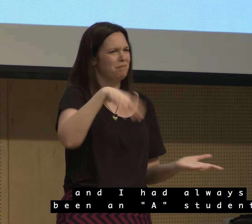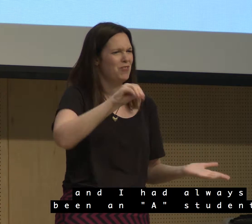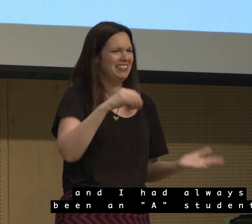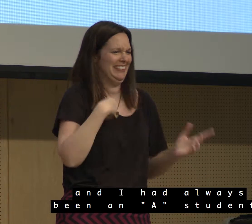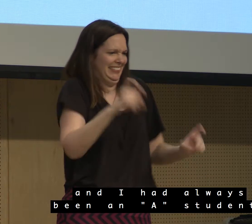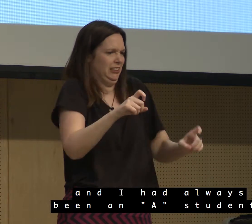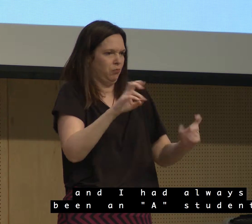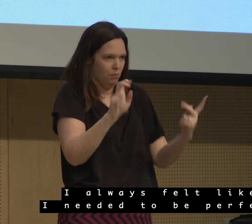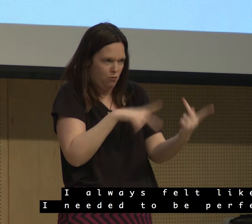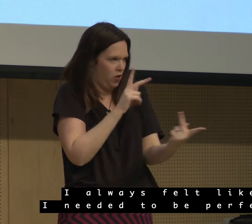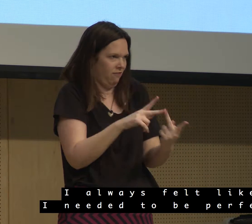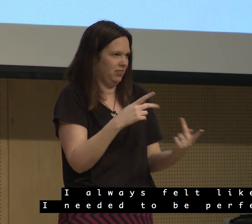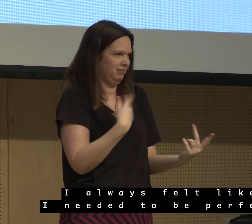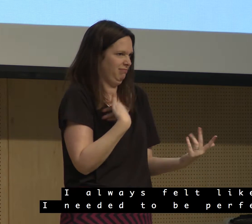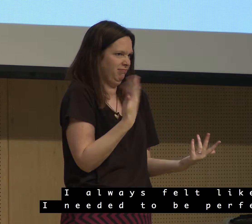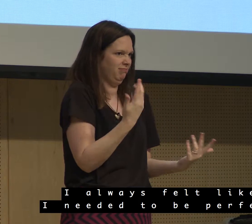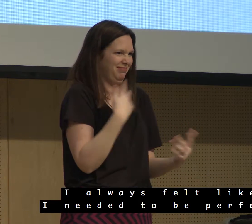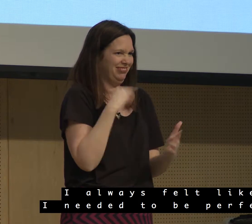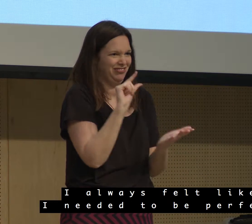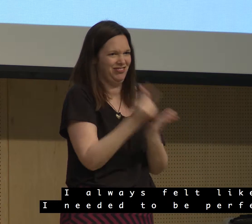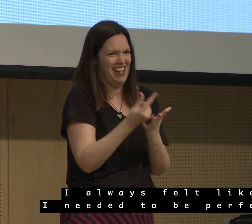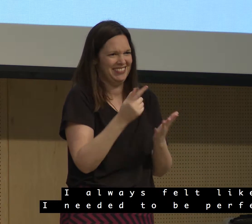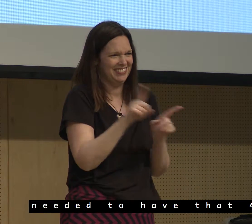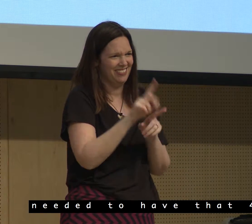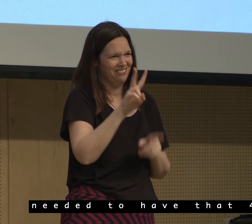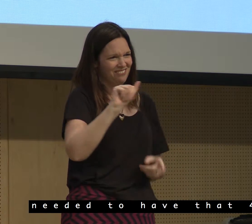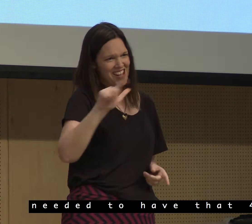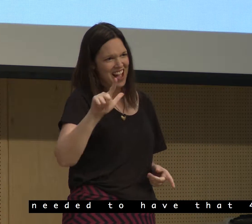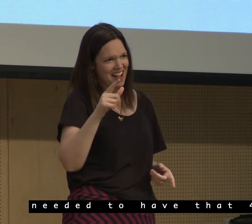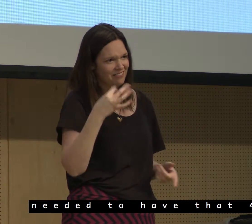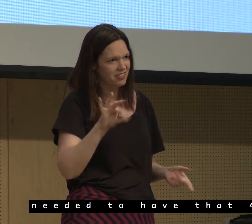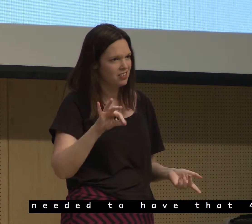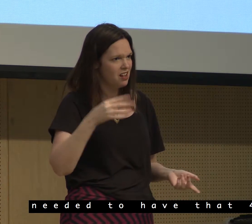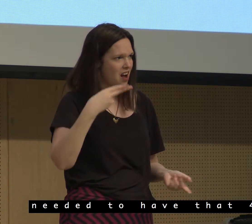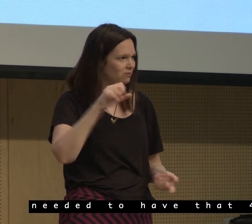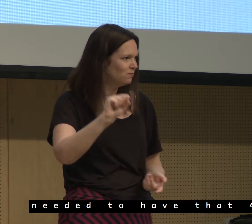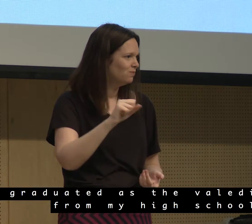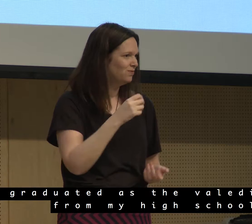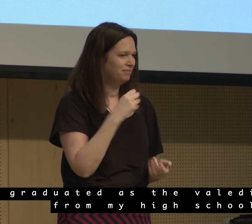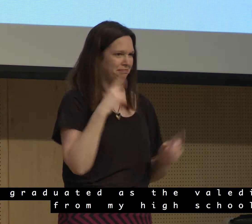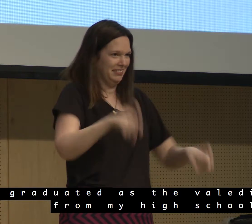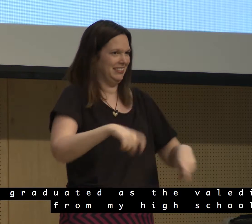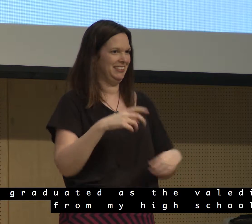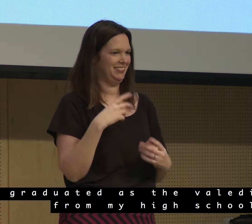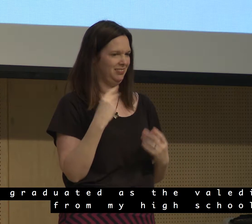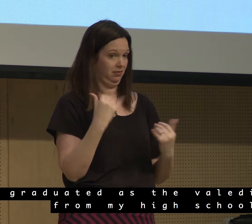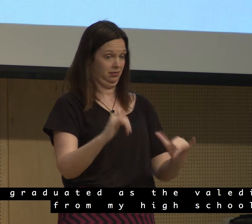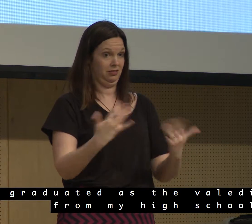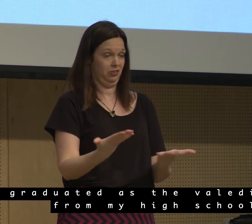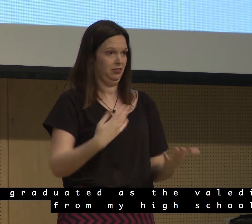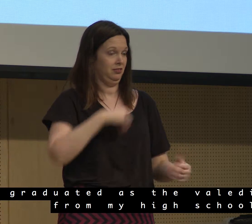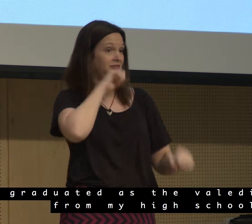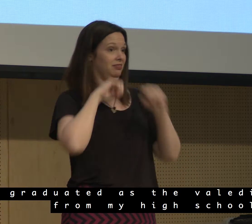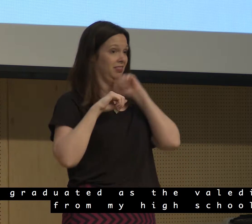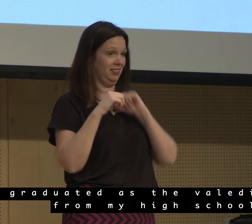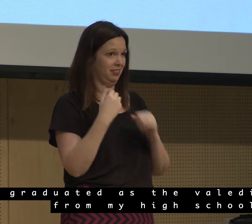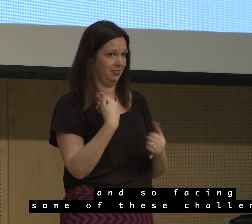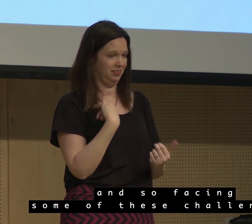A student. I always felt like I needed to be perfect, needed to have that 4.0. I graduated as the valedictorian from my high school, and